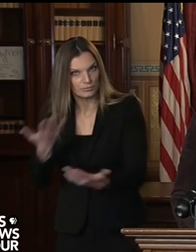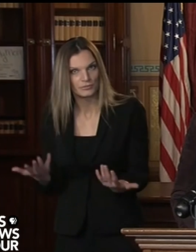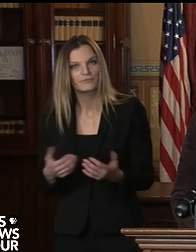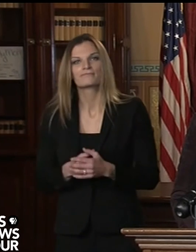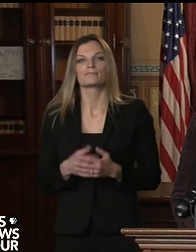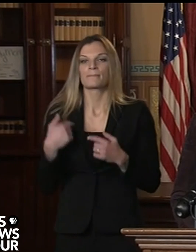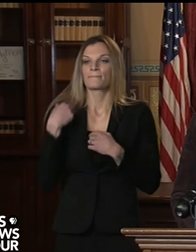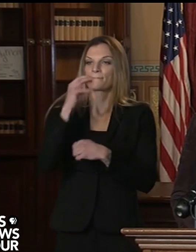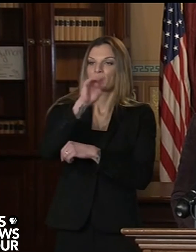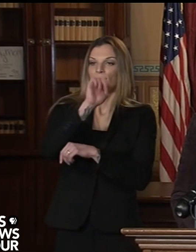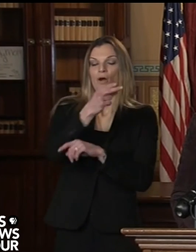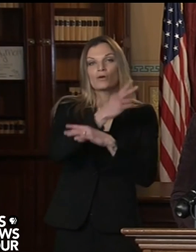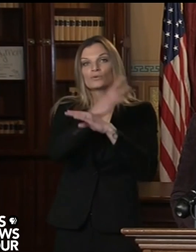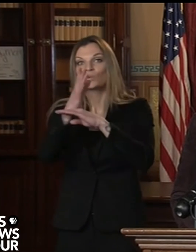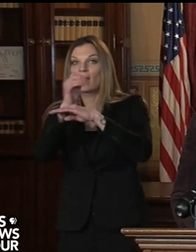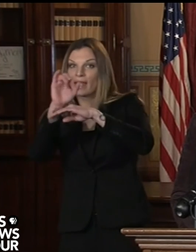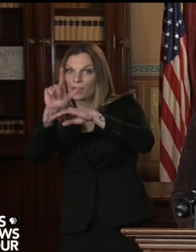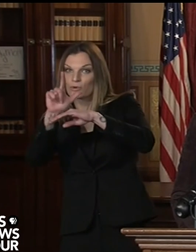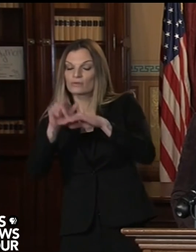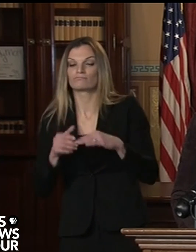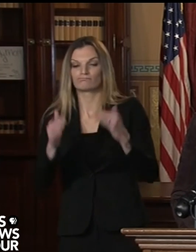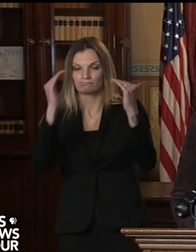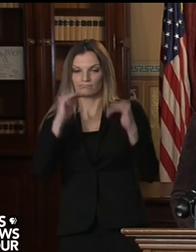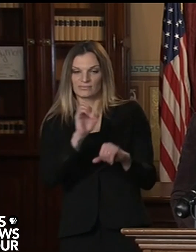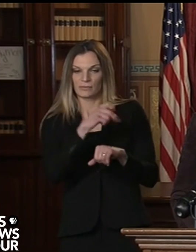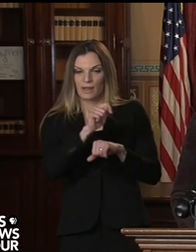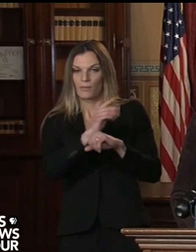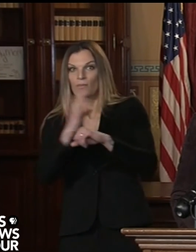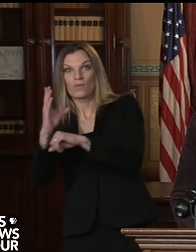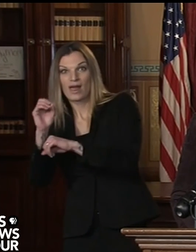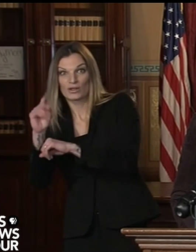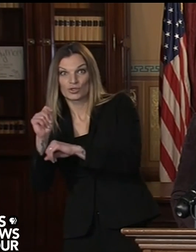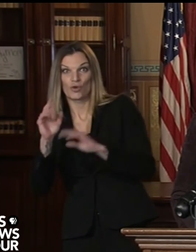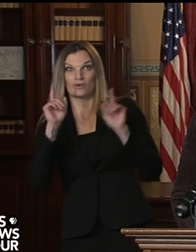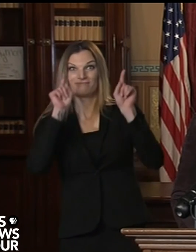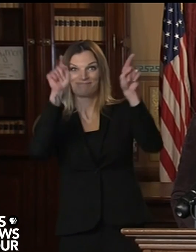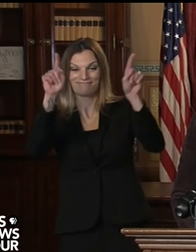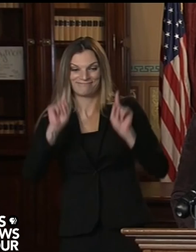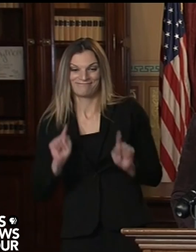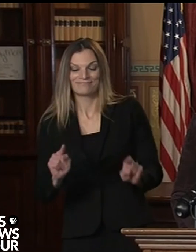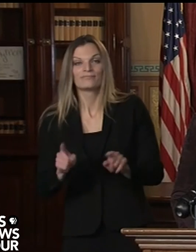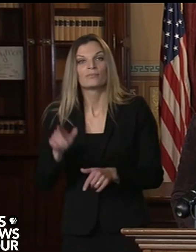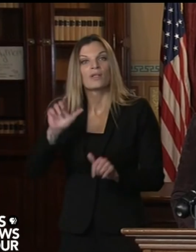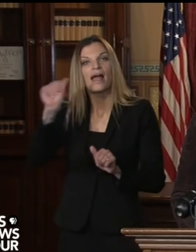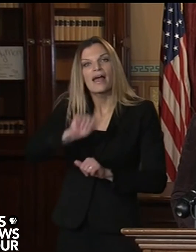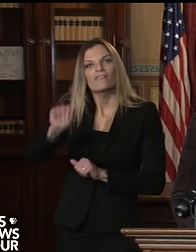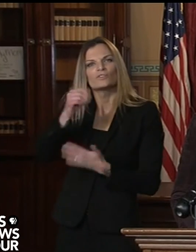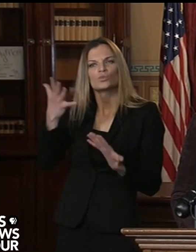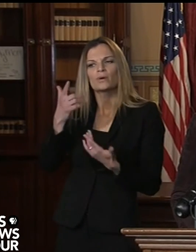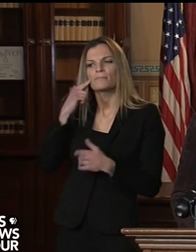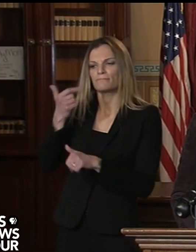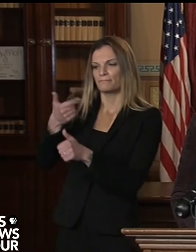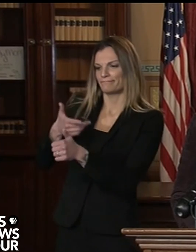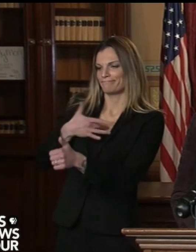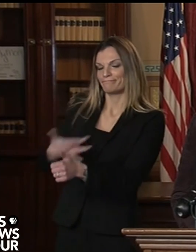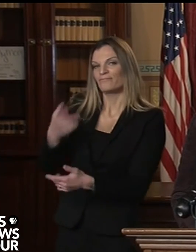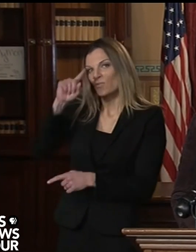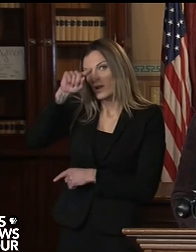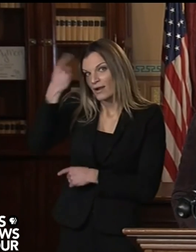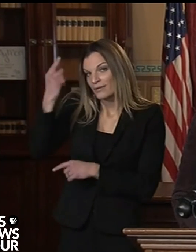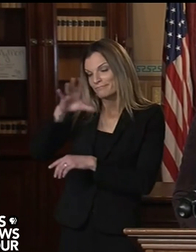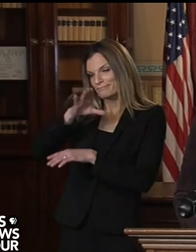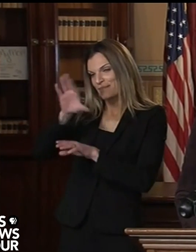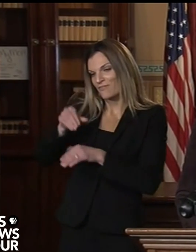and April to September and October, the average cases per million per day for African American Michiganders